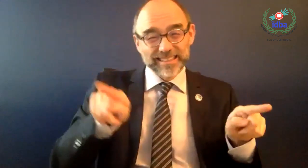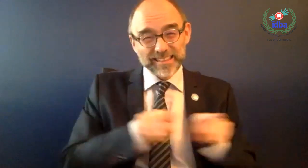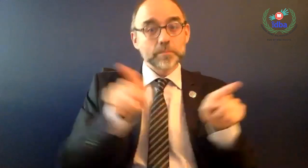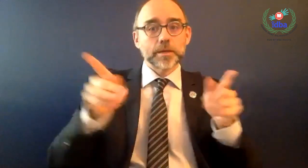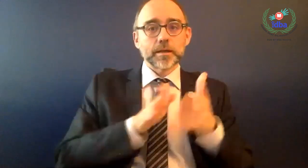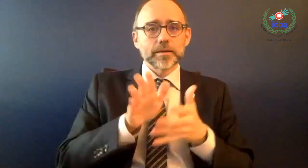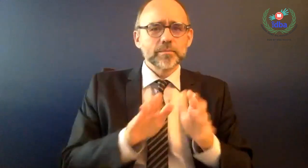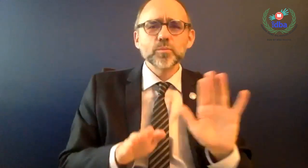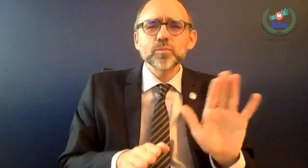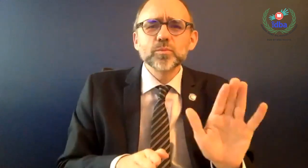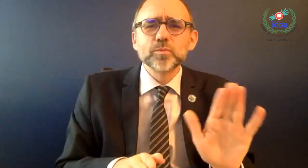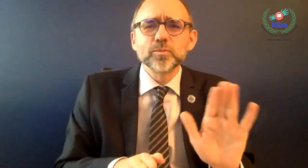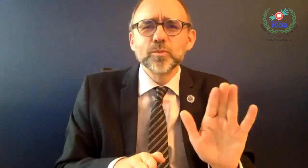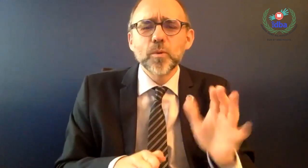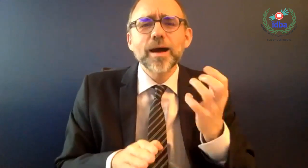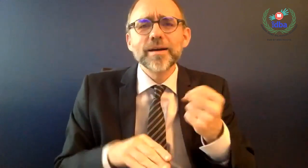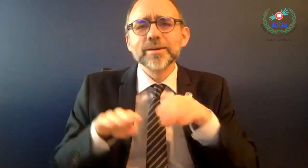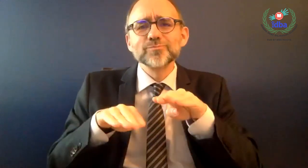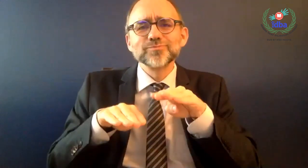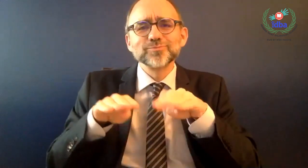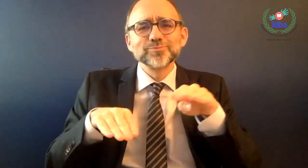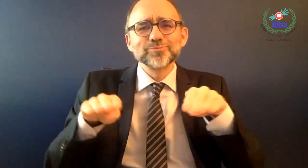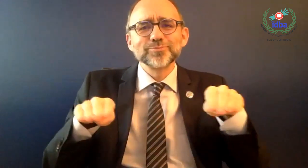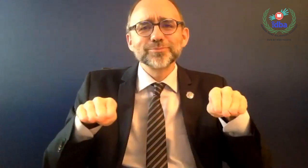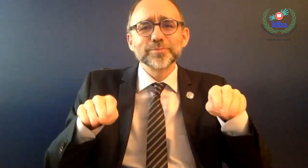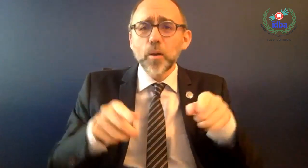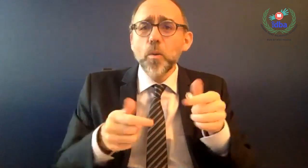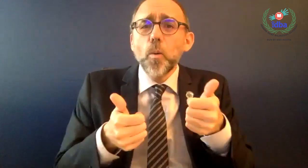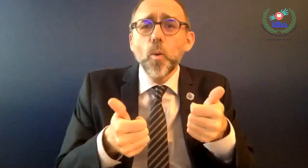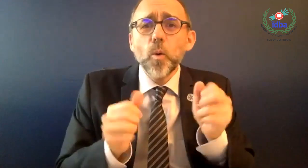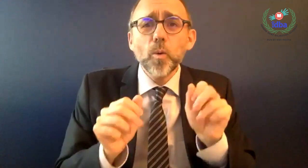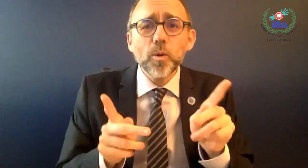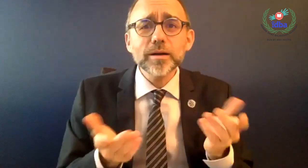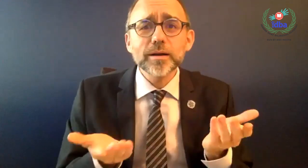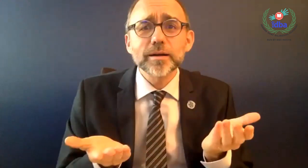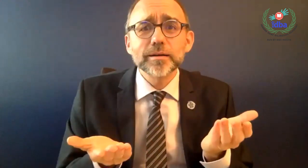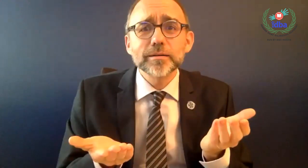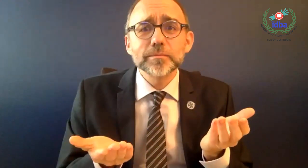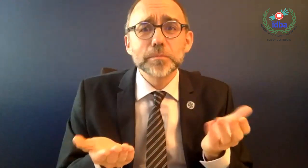the deaf sign exactly same as Mumbai? No, they have some variations. And that is fine, that is